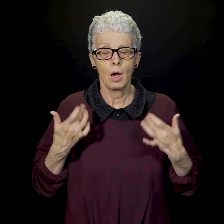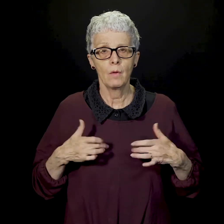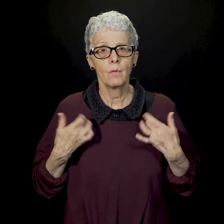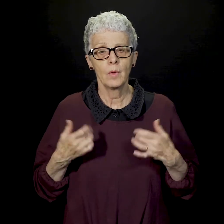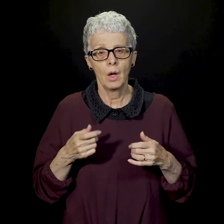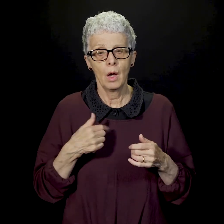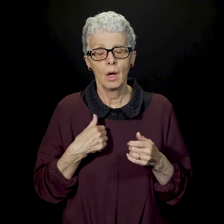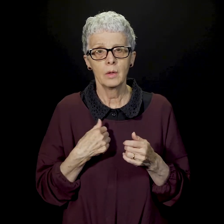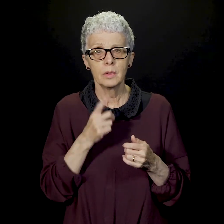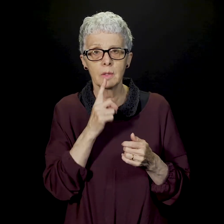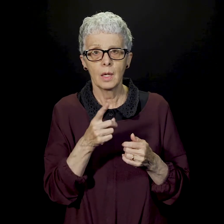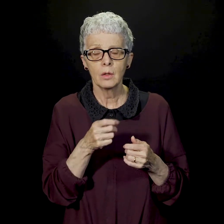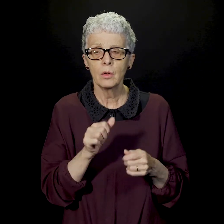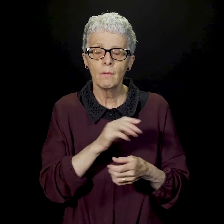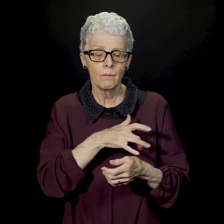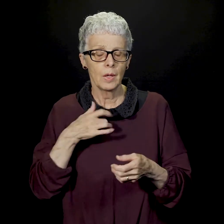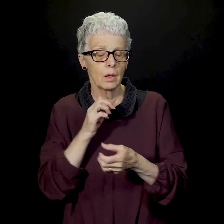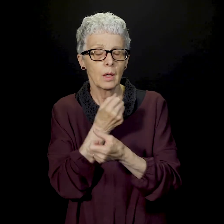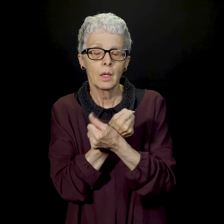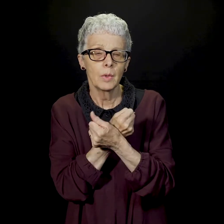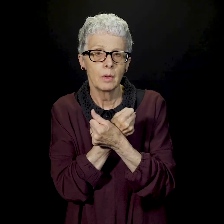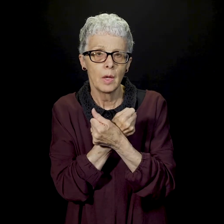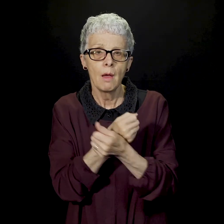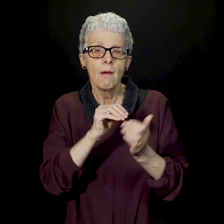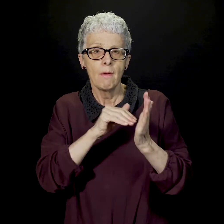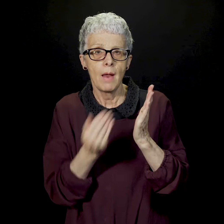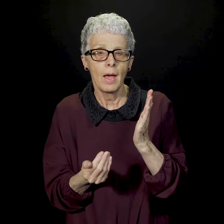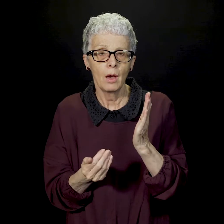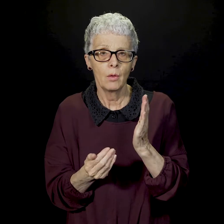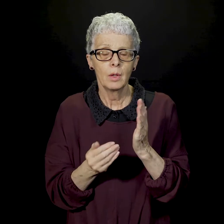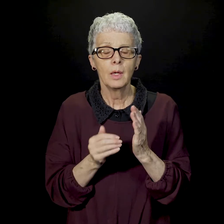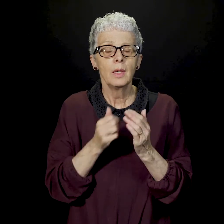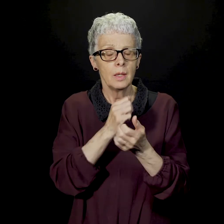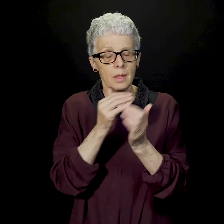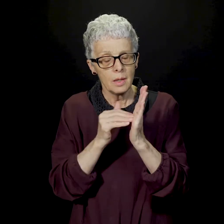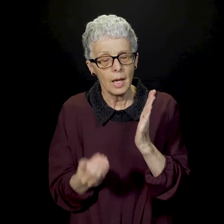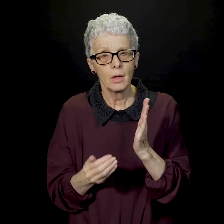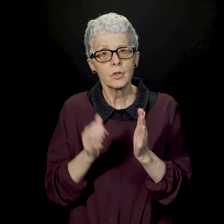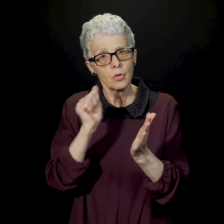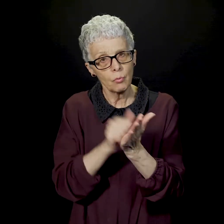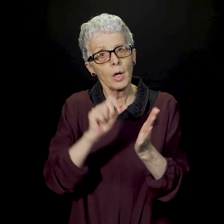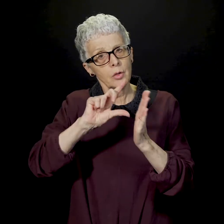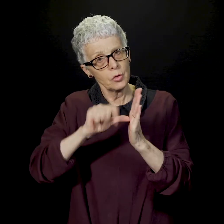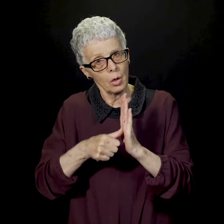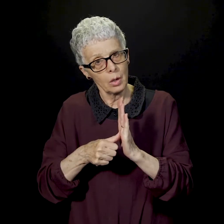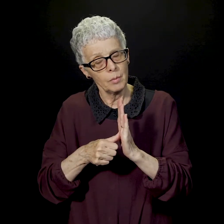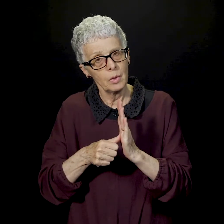say to you tonight, if you feel captive, there's no better time to begin dealing with the shackles that you feel have kept you wrapped up.